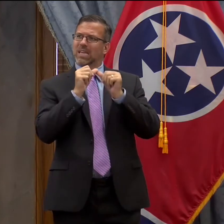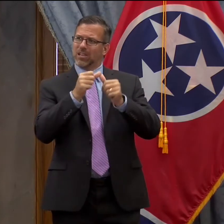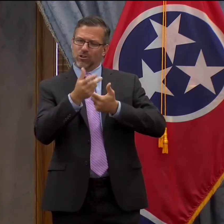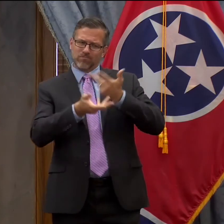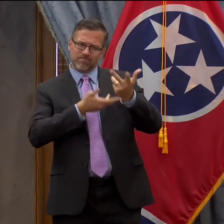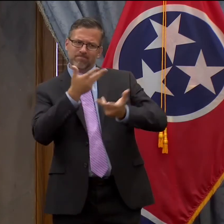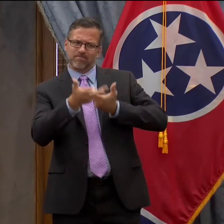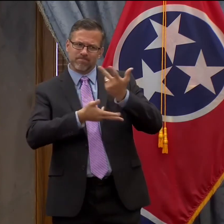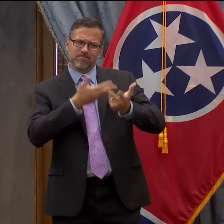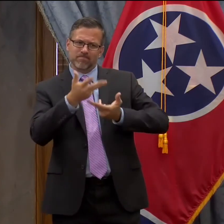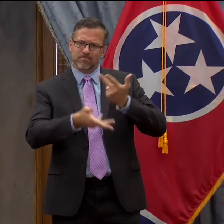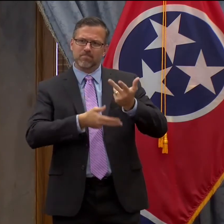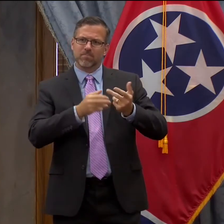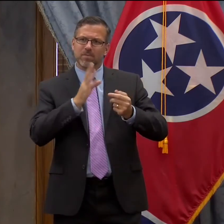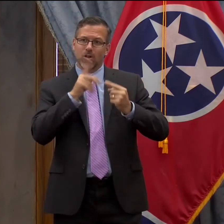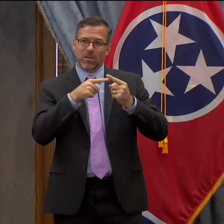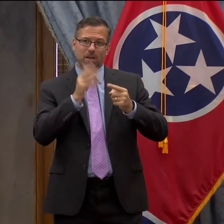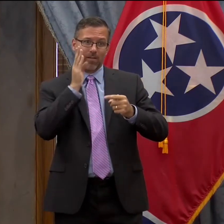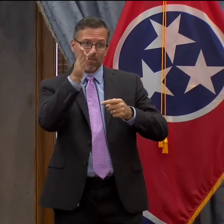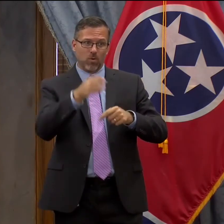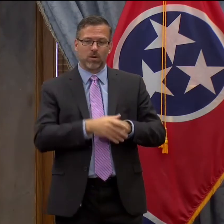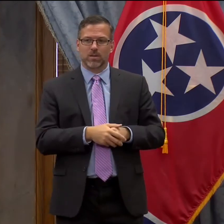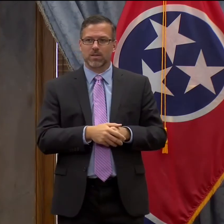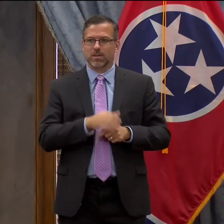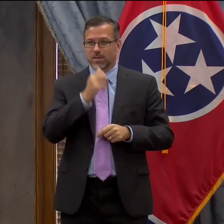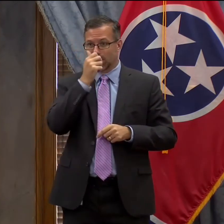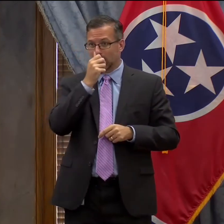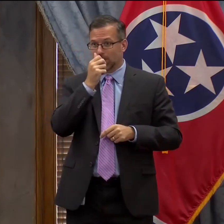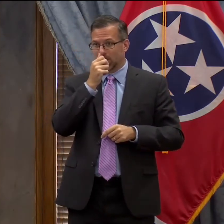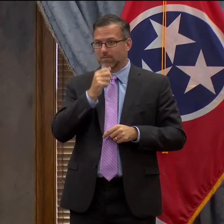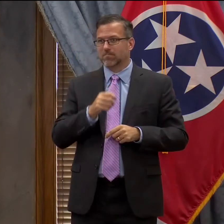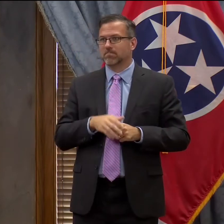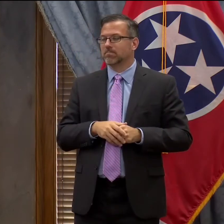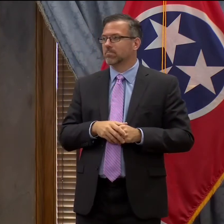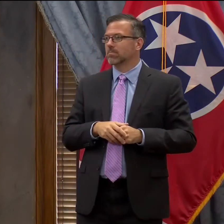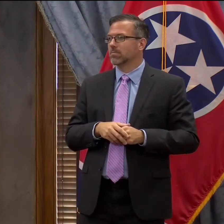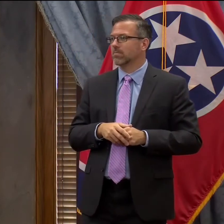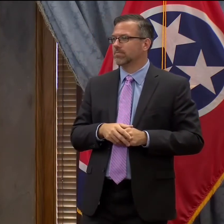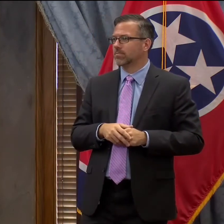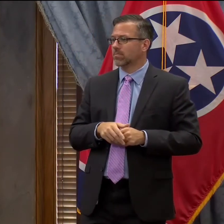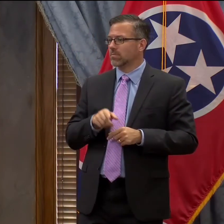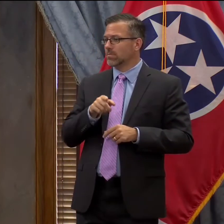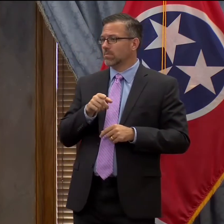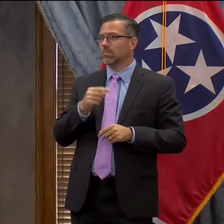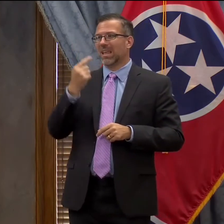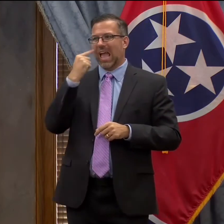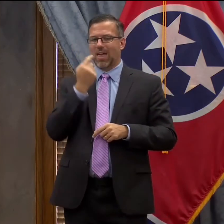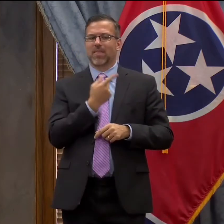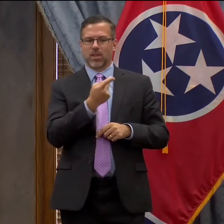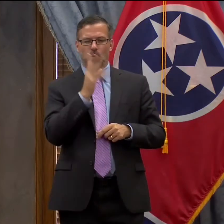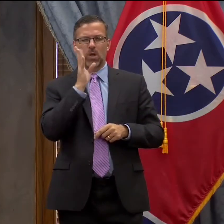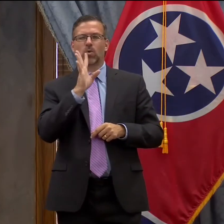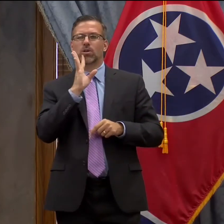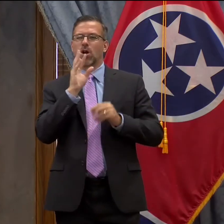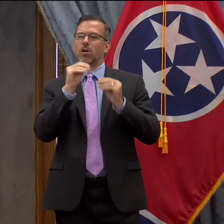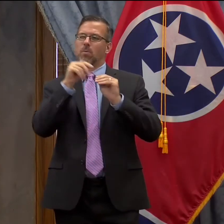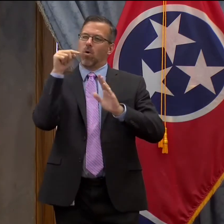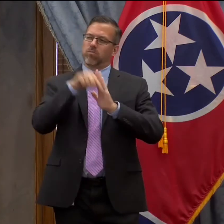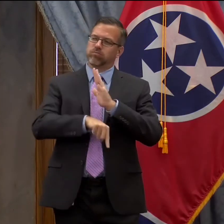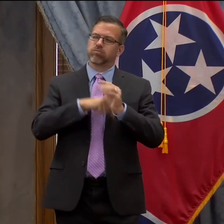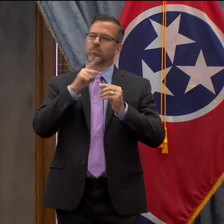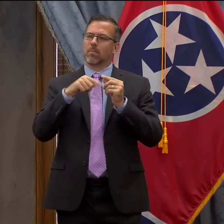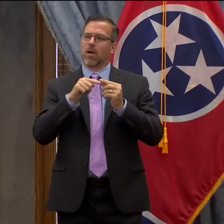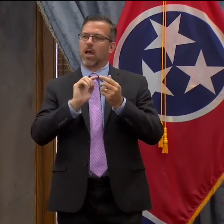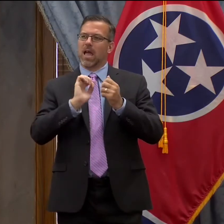forward. So not rolling back the ability for them to set their own reopening schedules. I think that he and I will be talking further about what we can